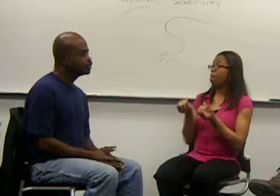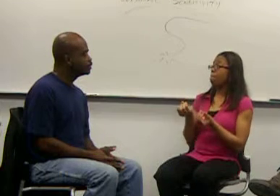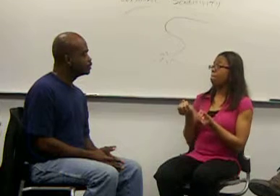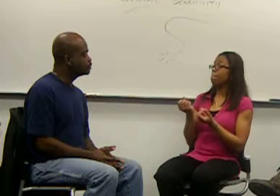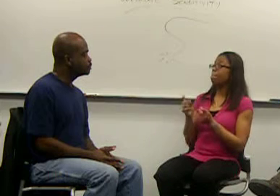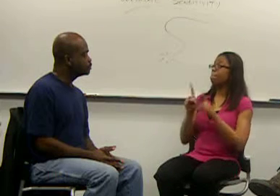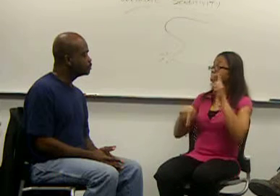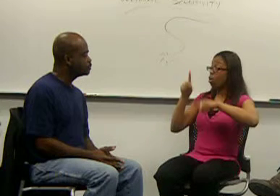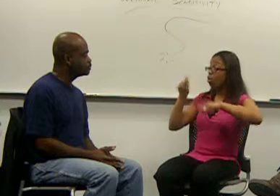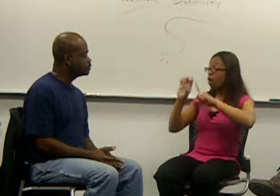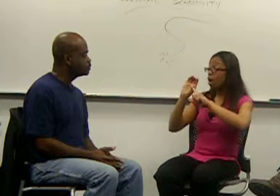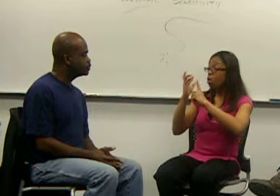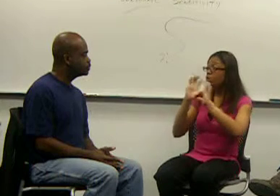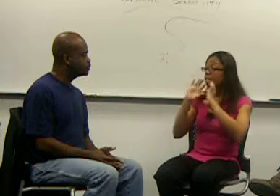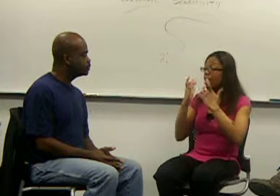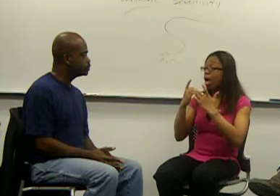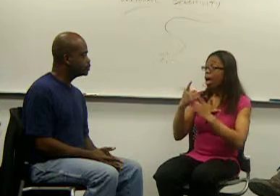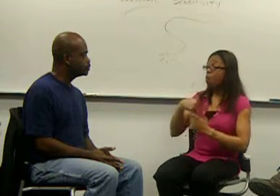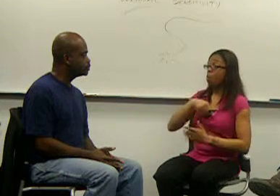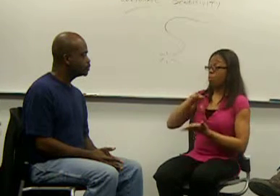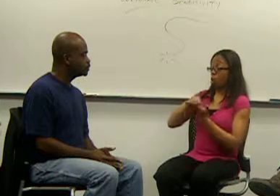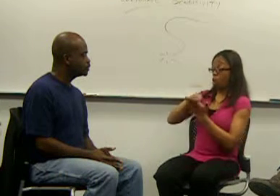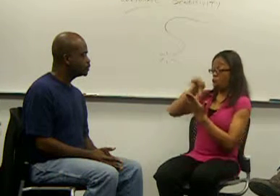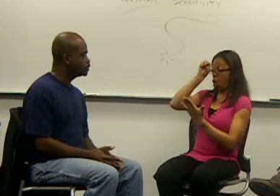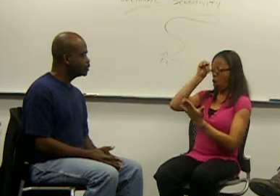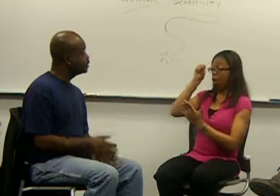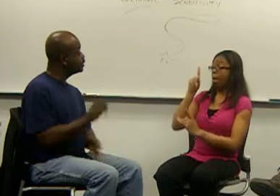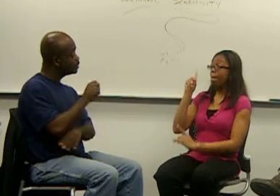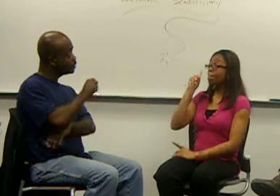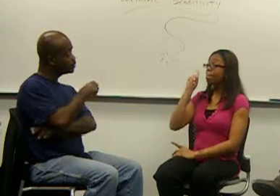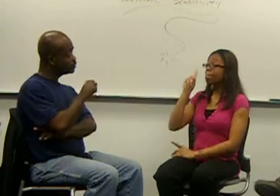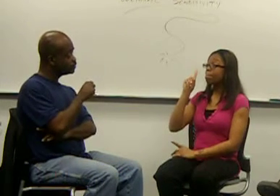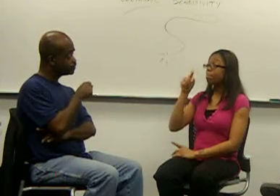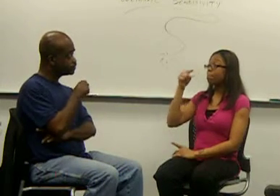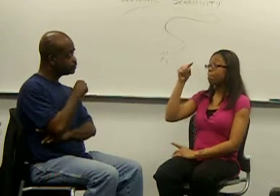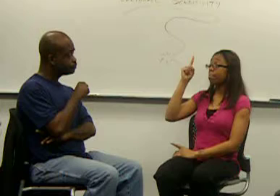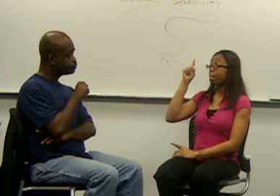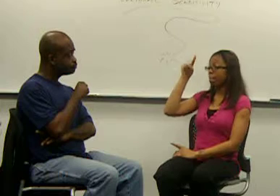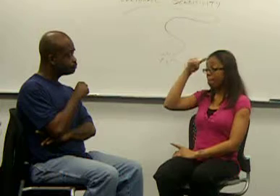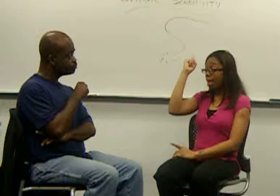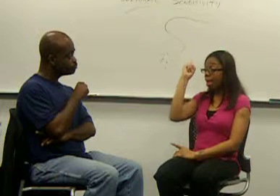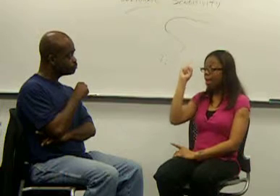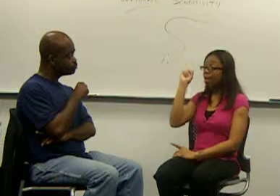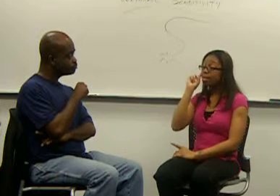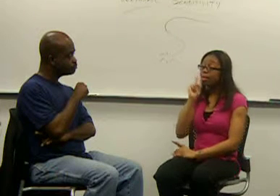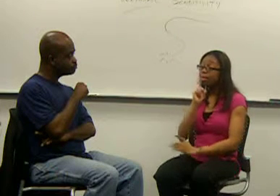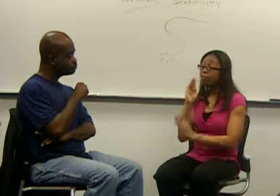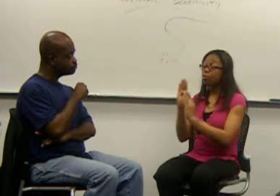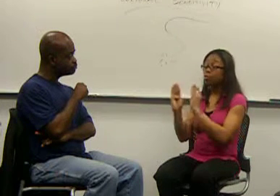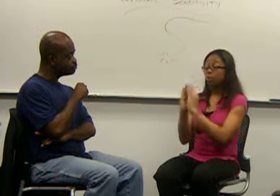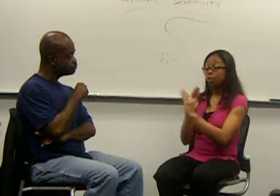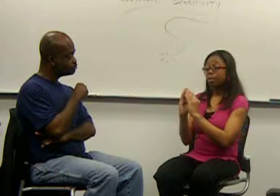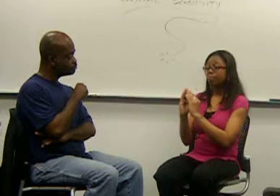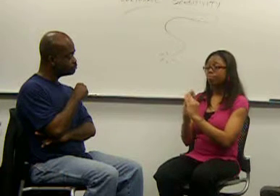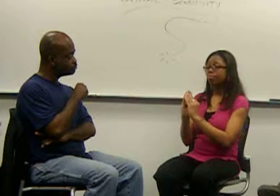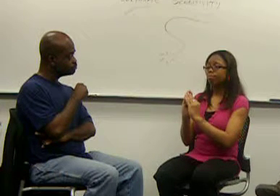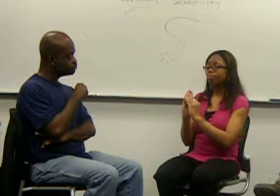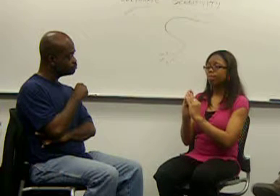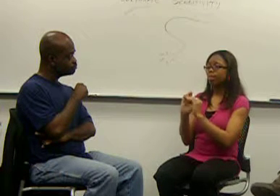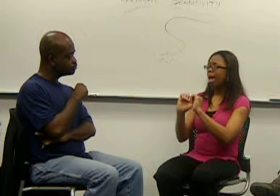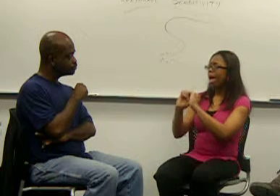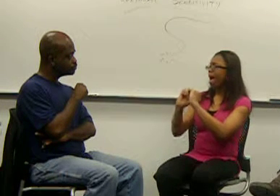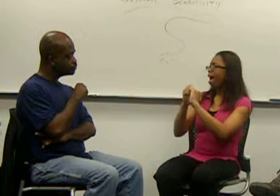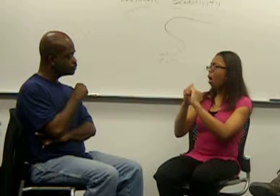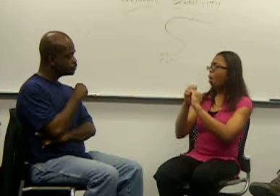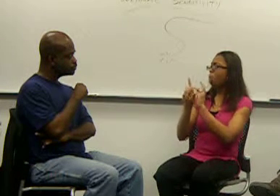were learning about being deaf, well, being black in the deaf community, and so how